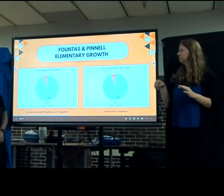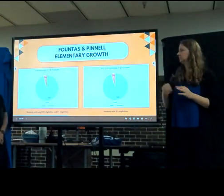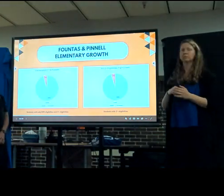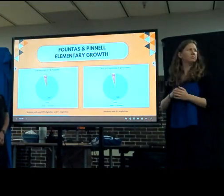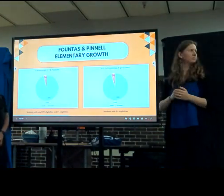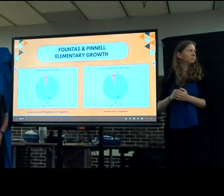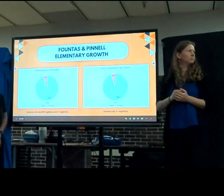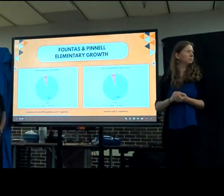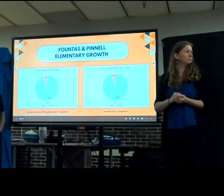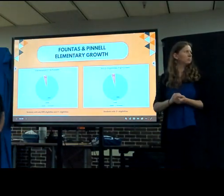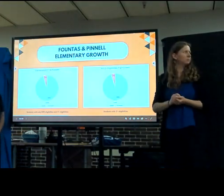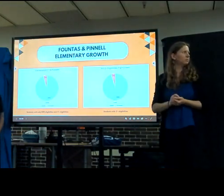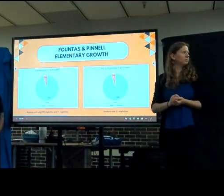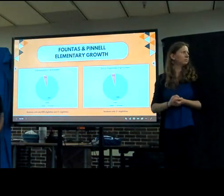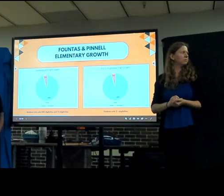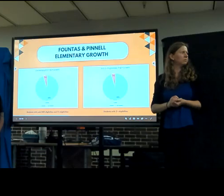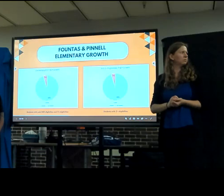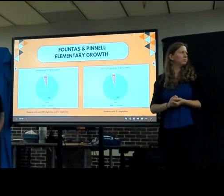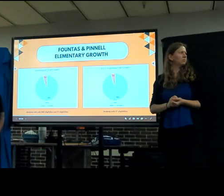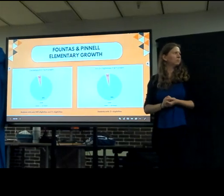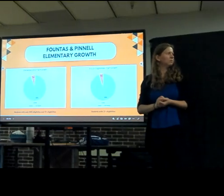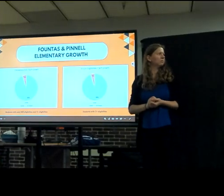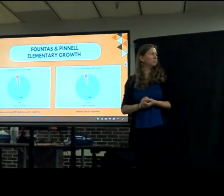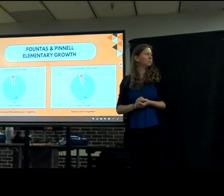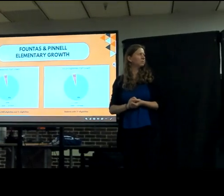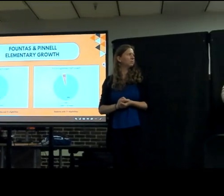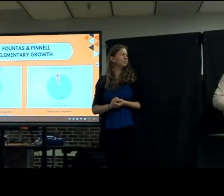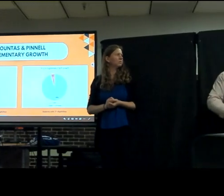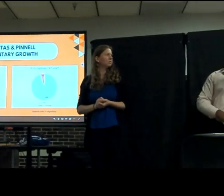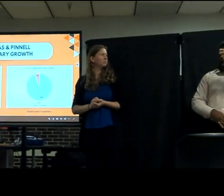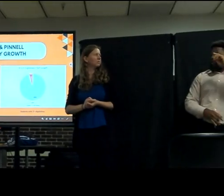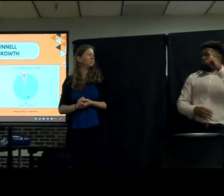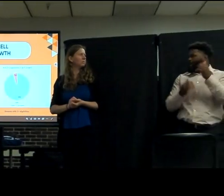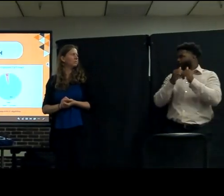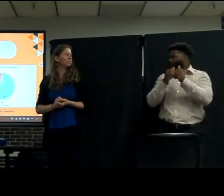what are the measures of growth in iRead?